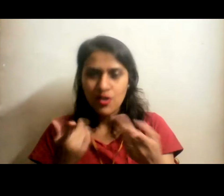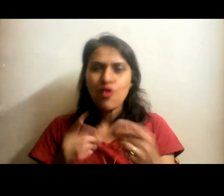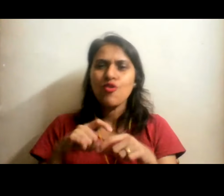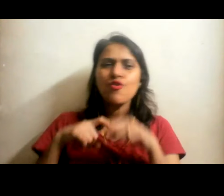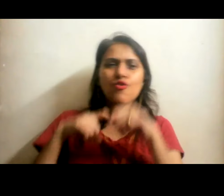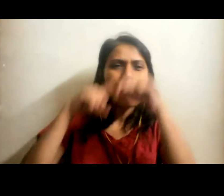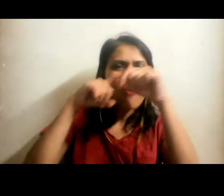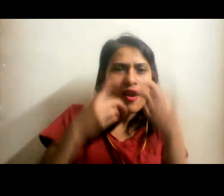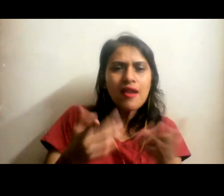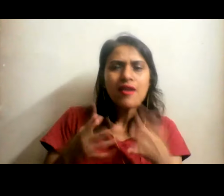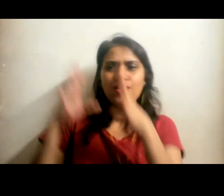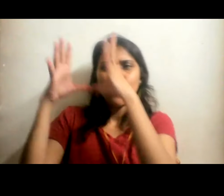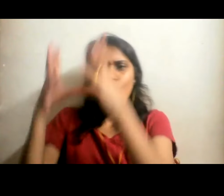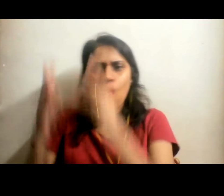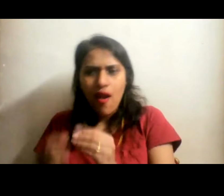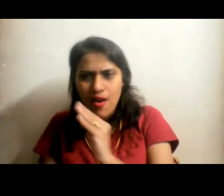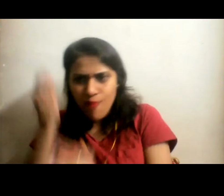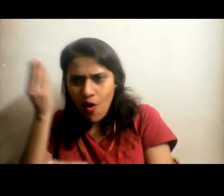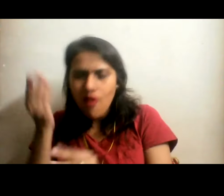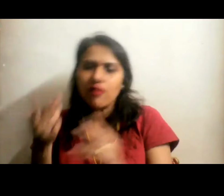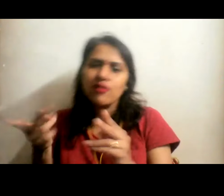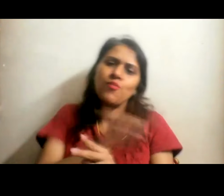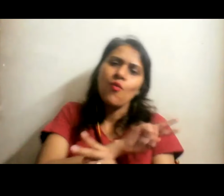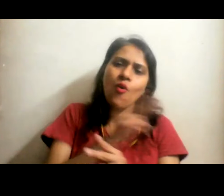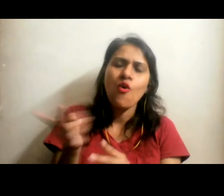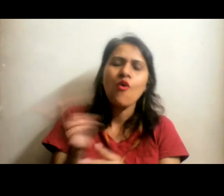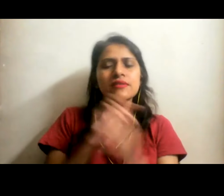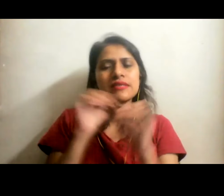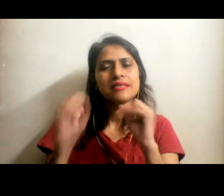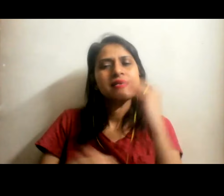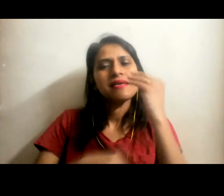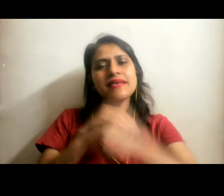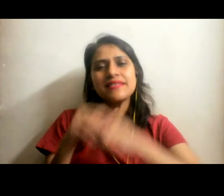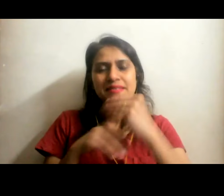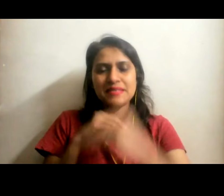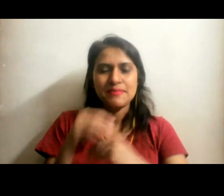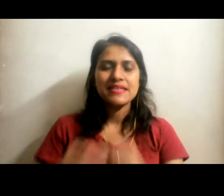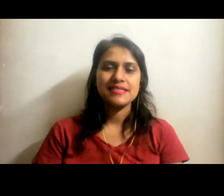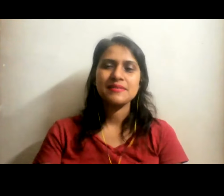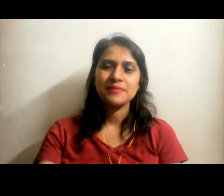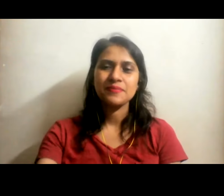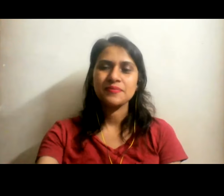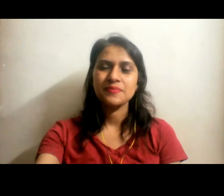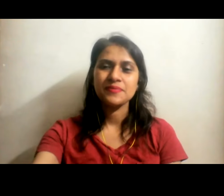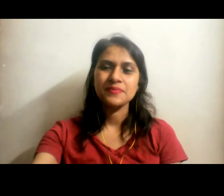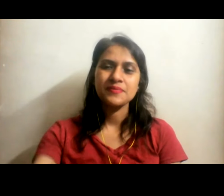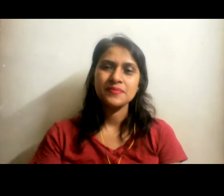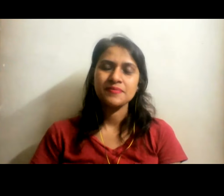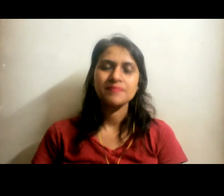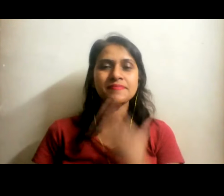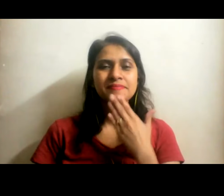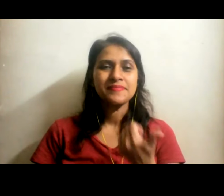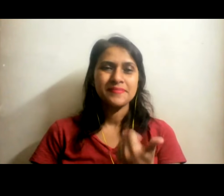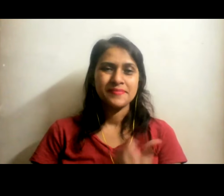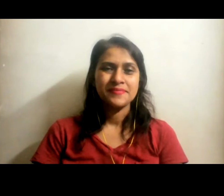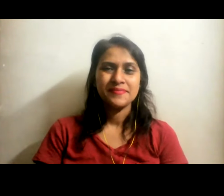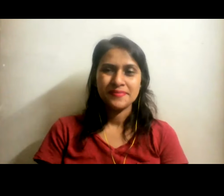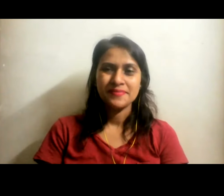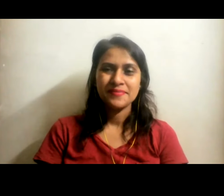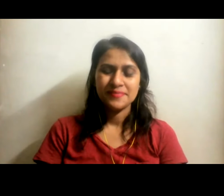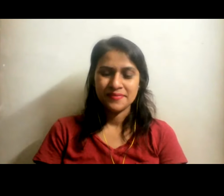can be quantitative. Yes. So yes. Okay. Thank you. Thank